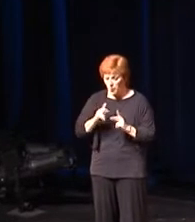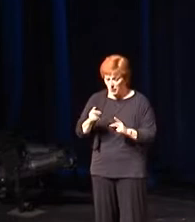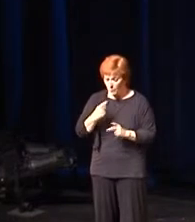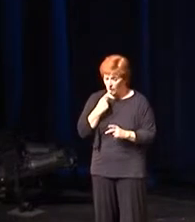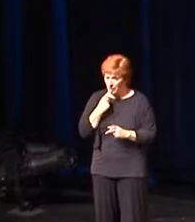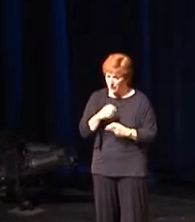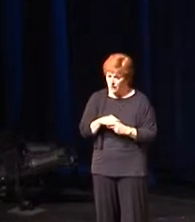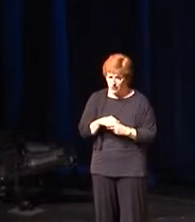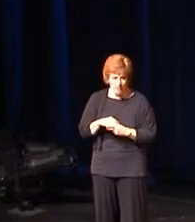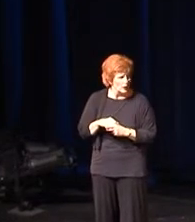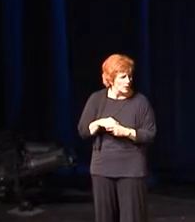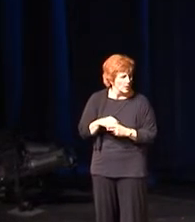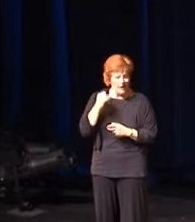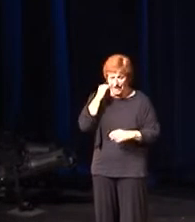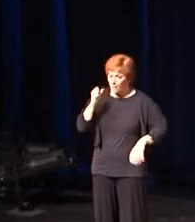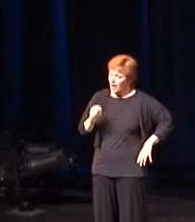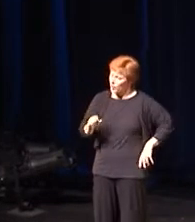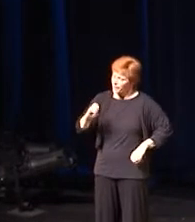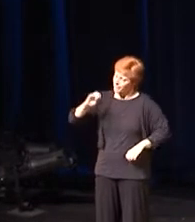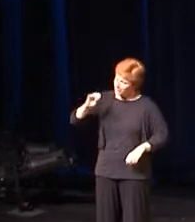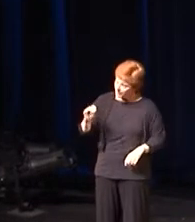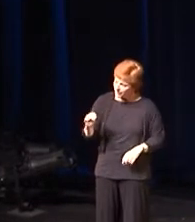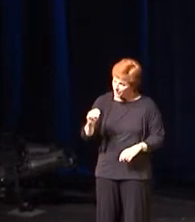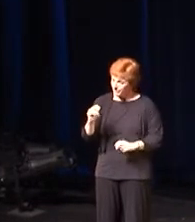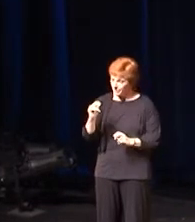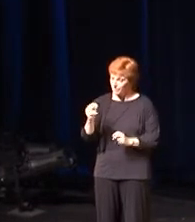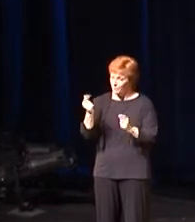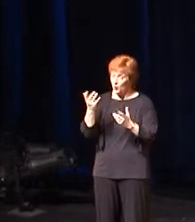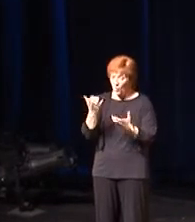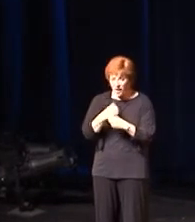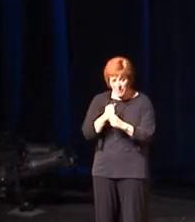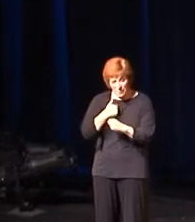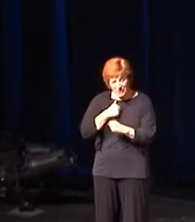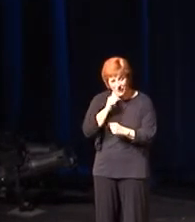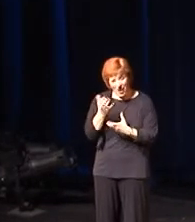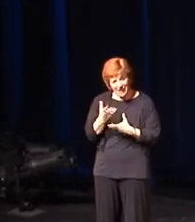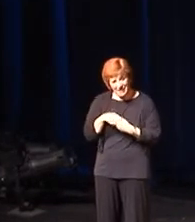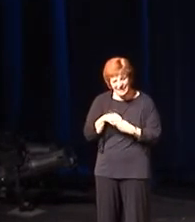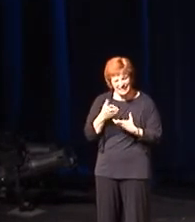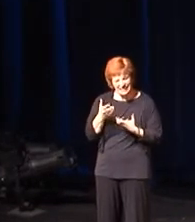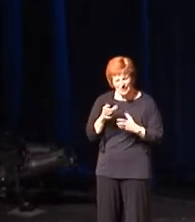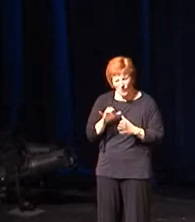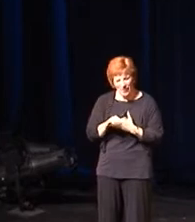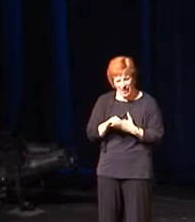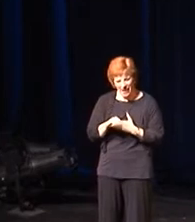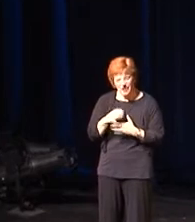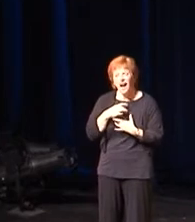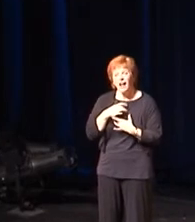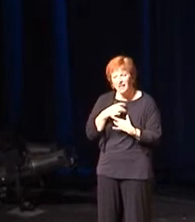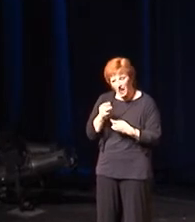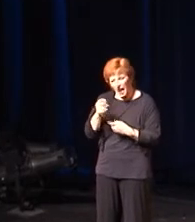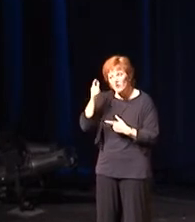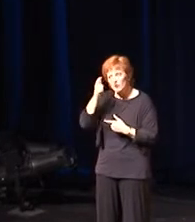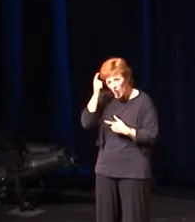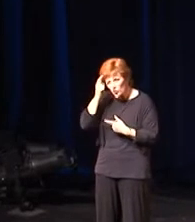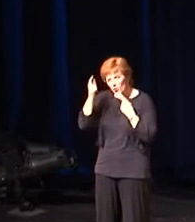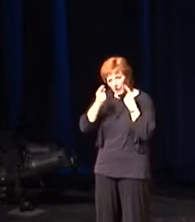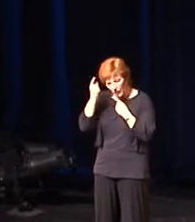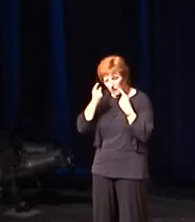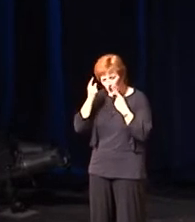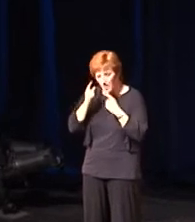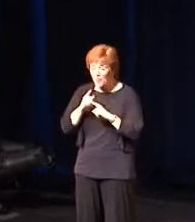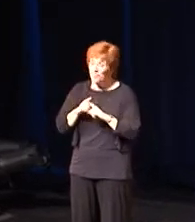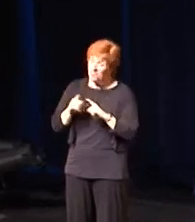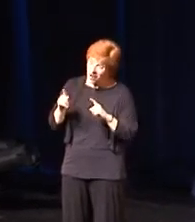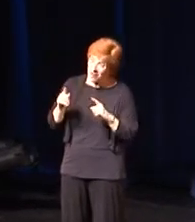said to me, if I could snap my fingers, would I want to make myself not be autistic? No, because I like the logical way I think. But